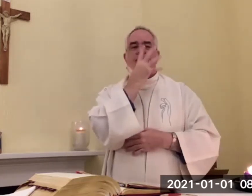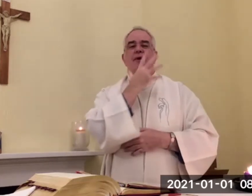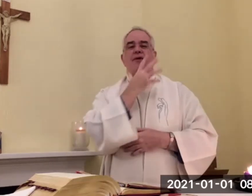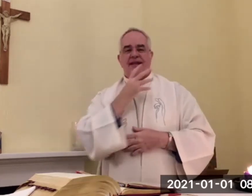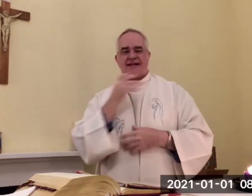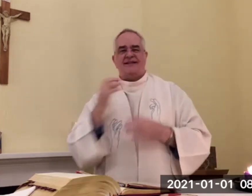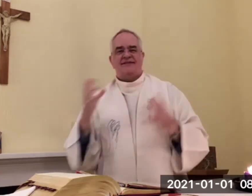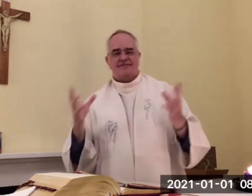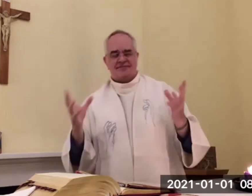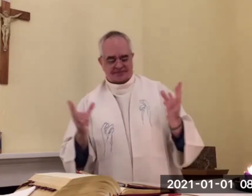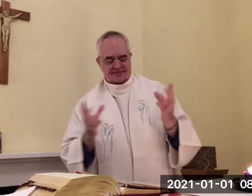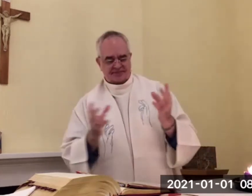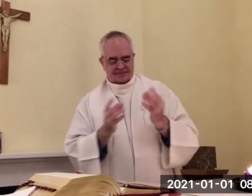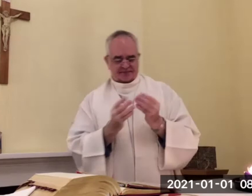Spirit.